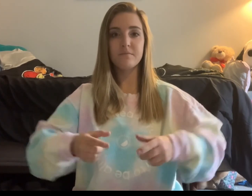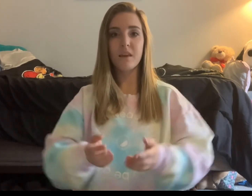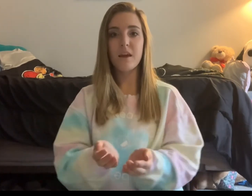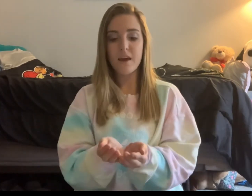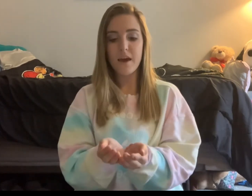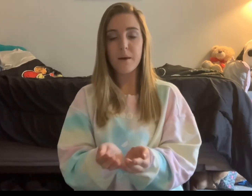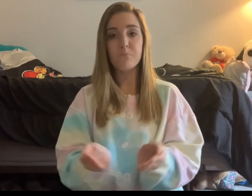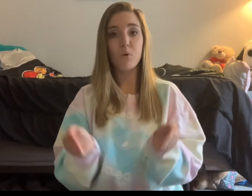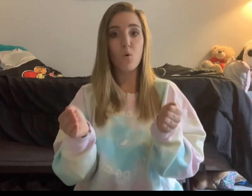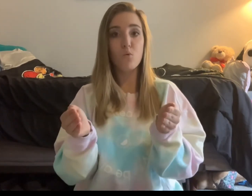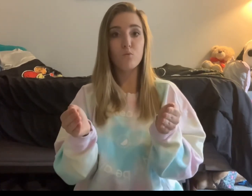And bowl,